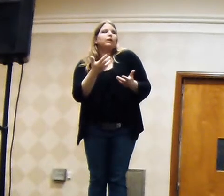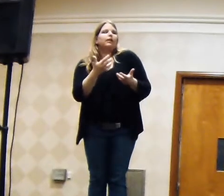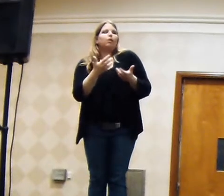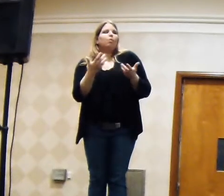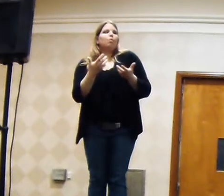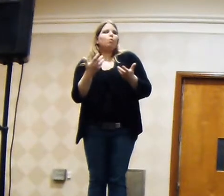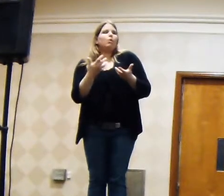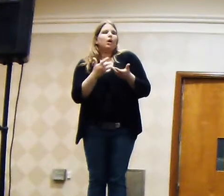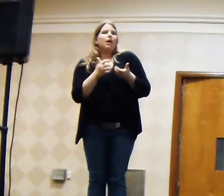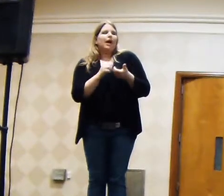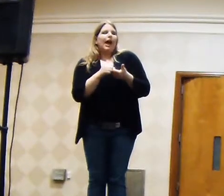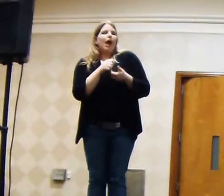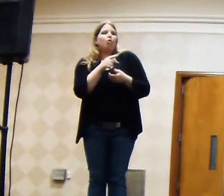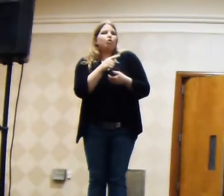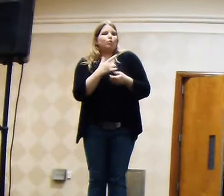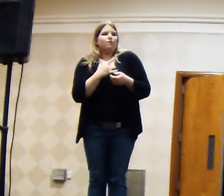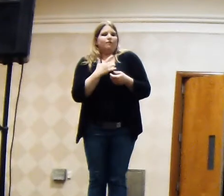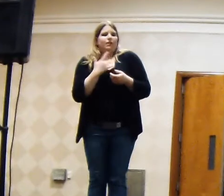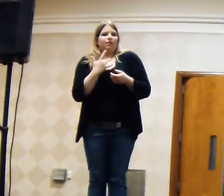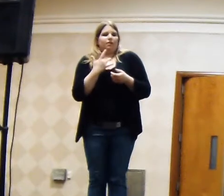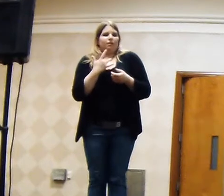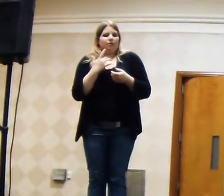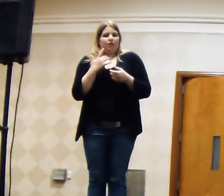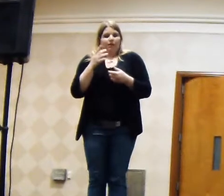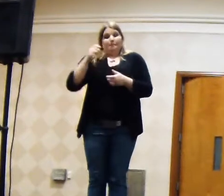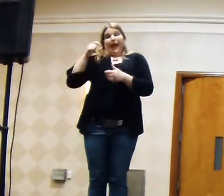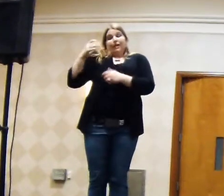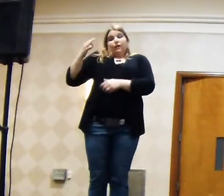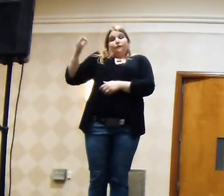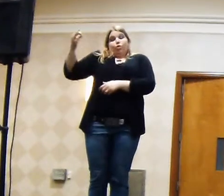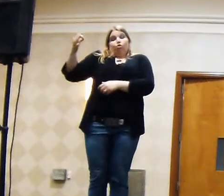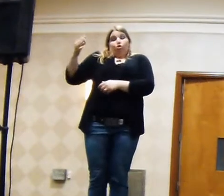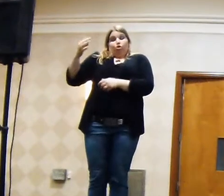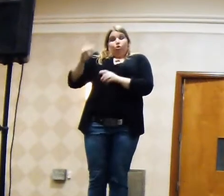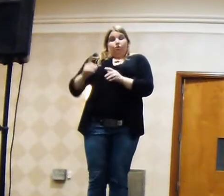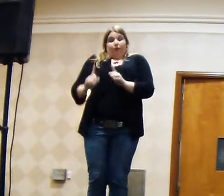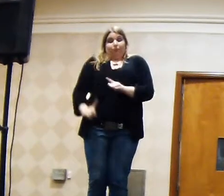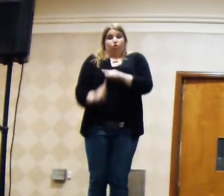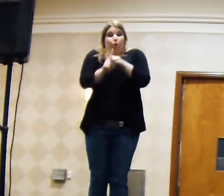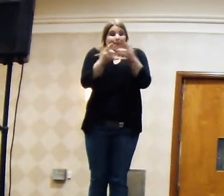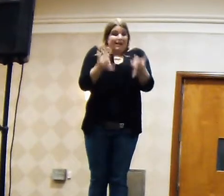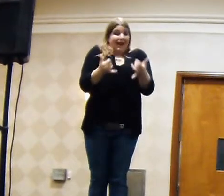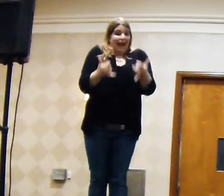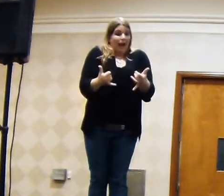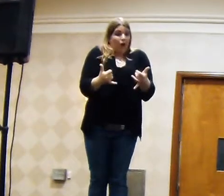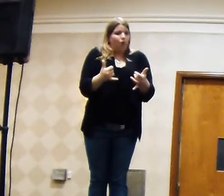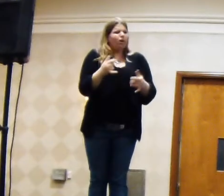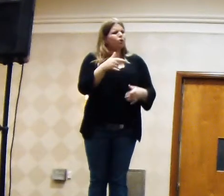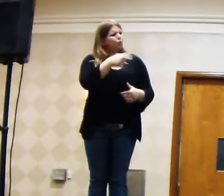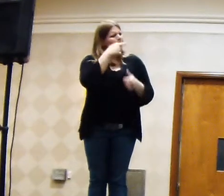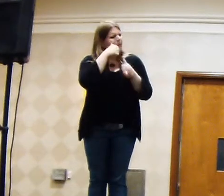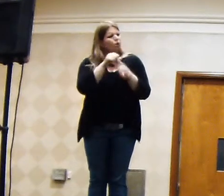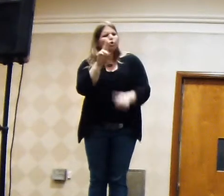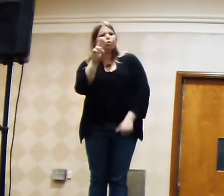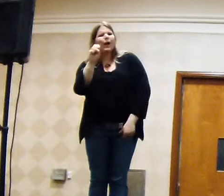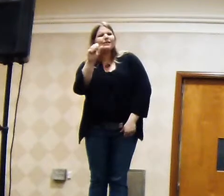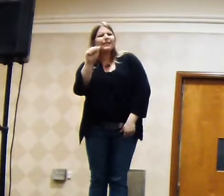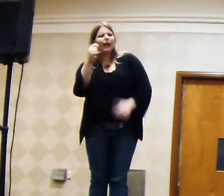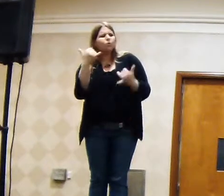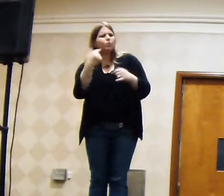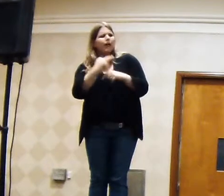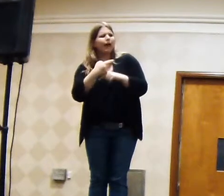most surreal kind of product that they brought to light? Because even like they had the USA Today cover, that was a front cover